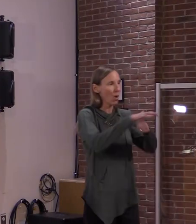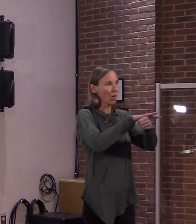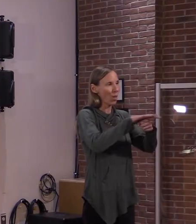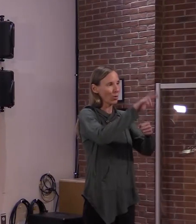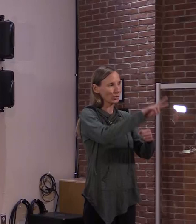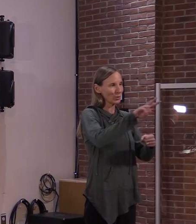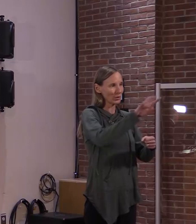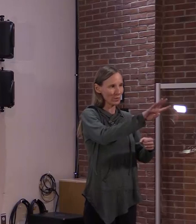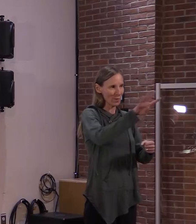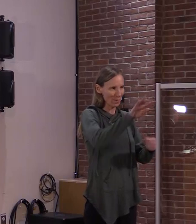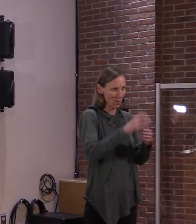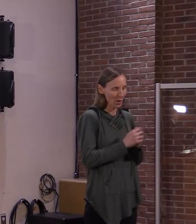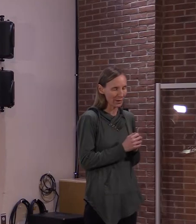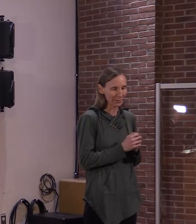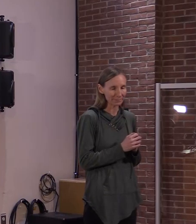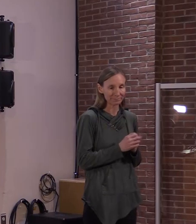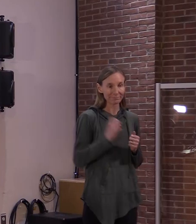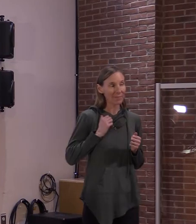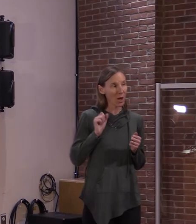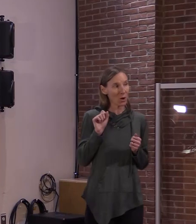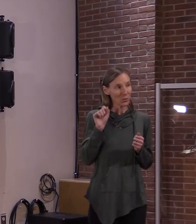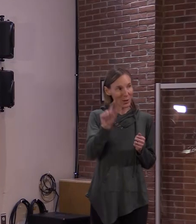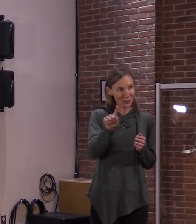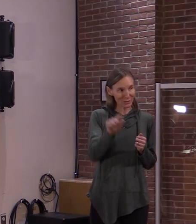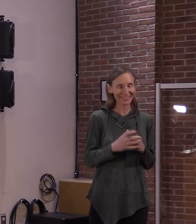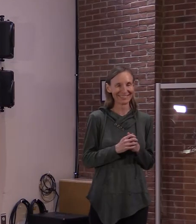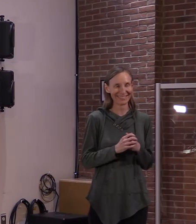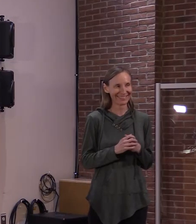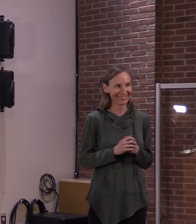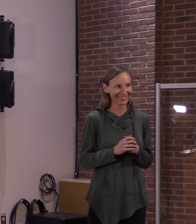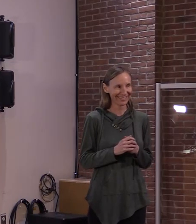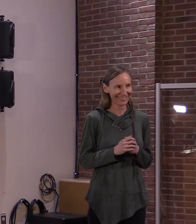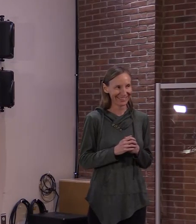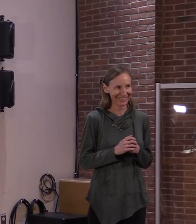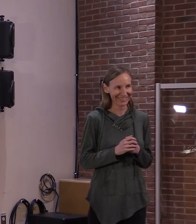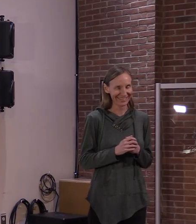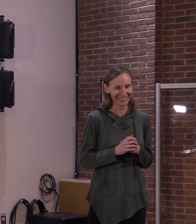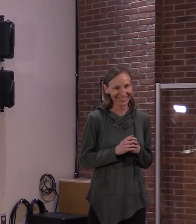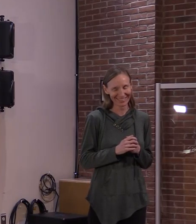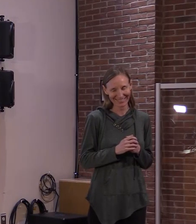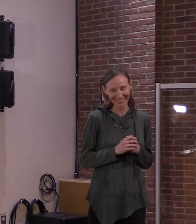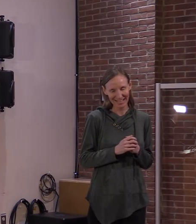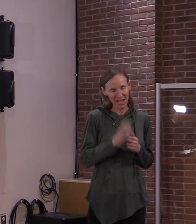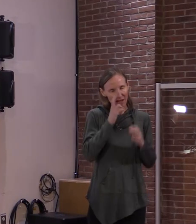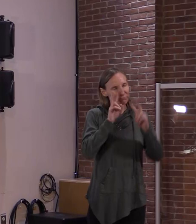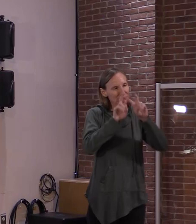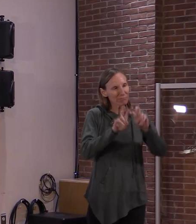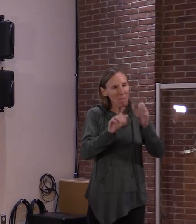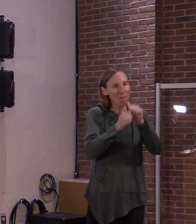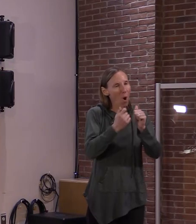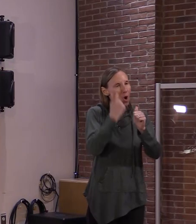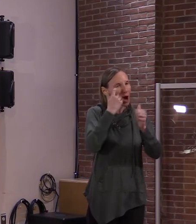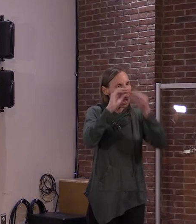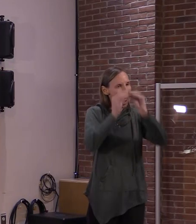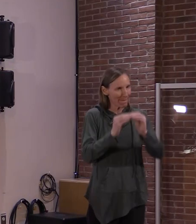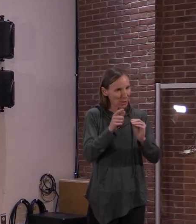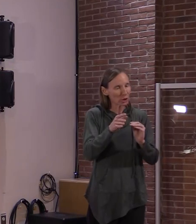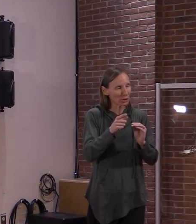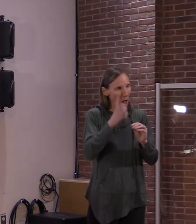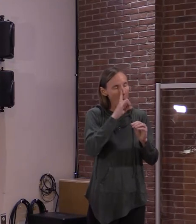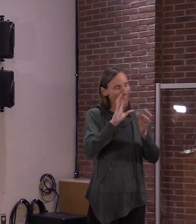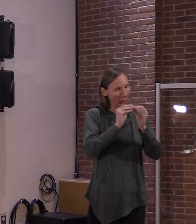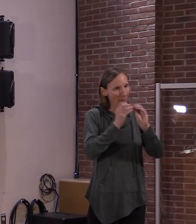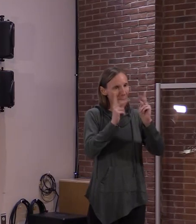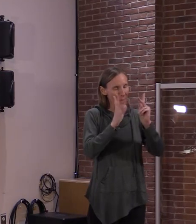Yeah, I had a question about vaccination rates. I was looking at the most recent numbers. Obviously, really strong